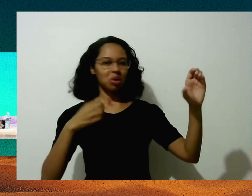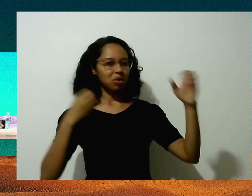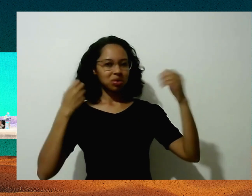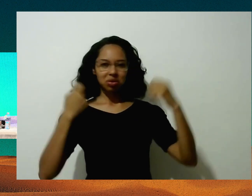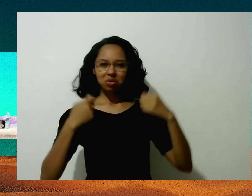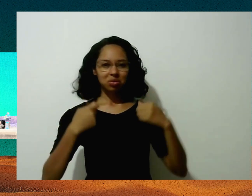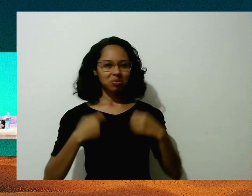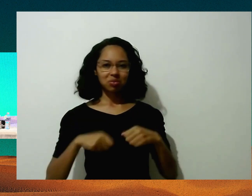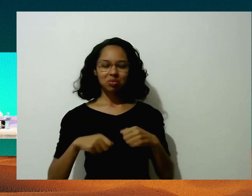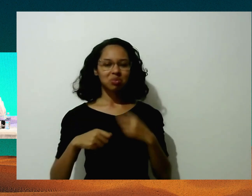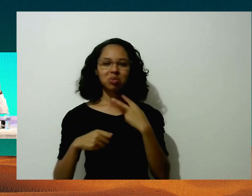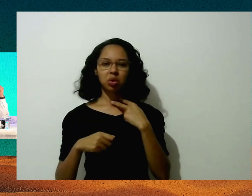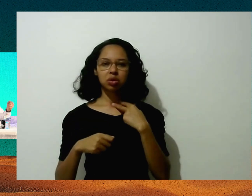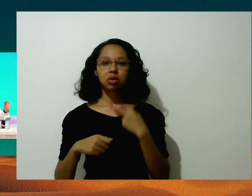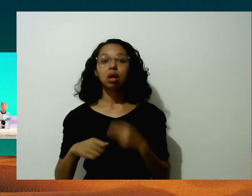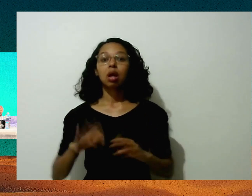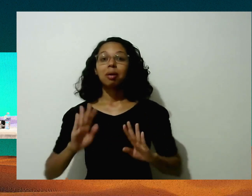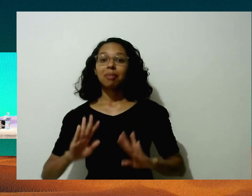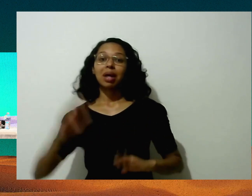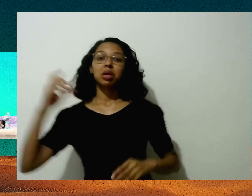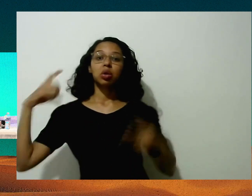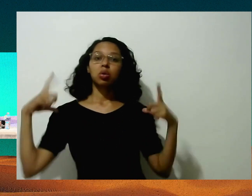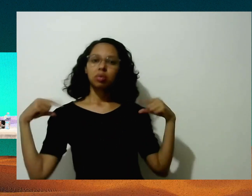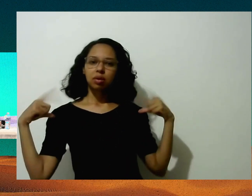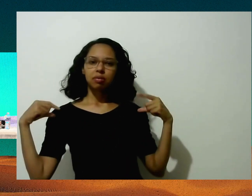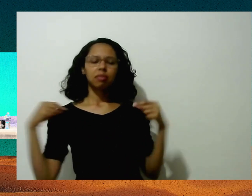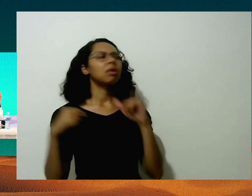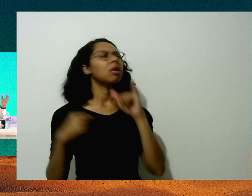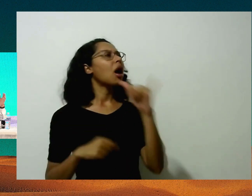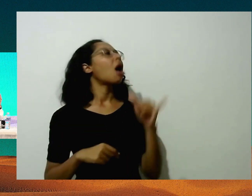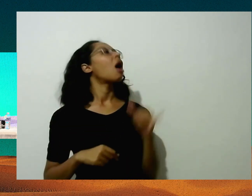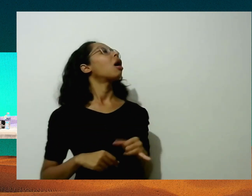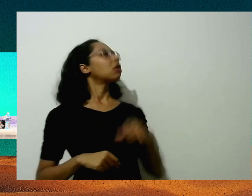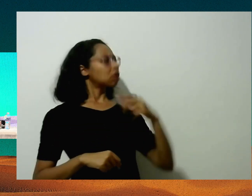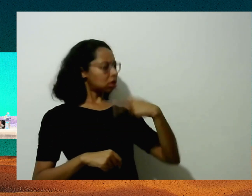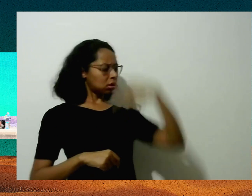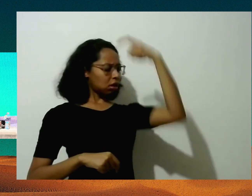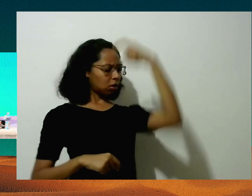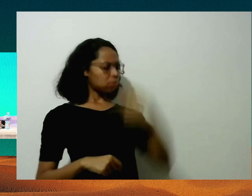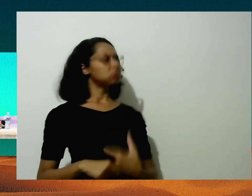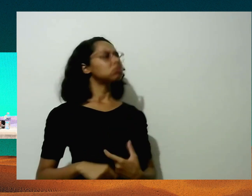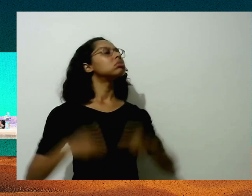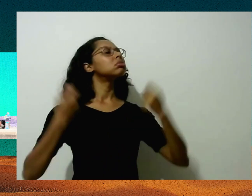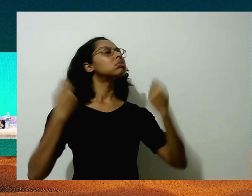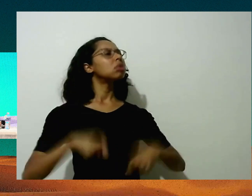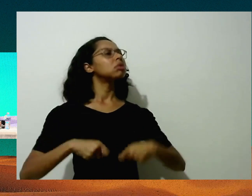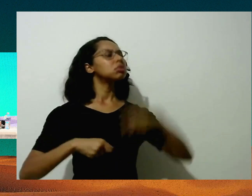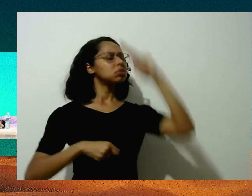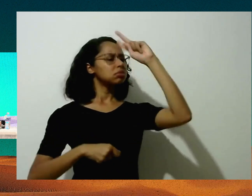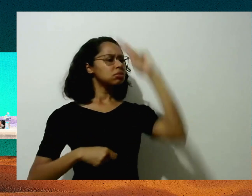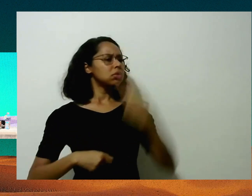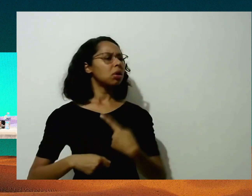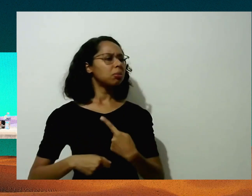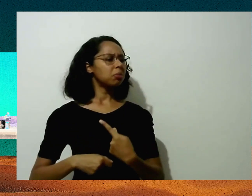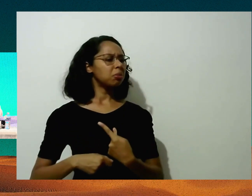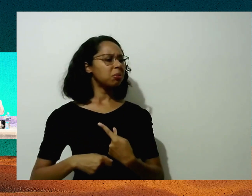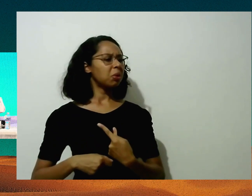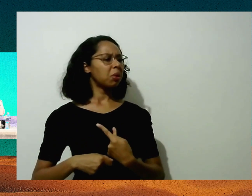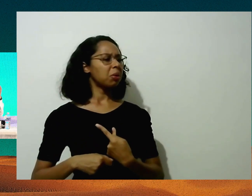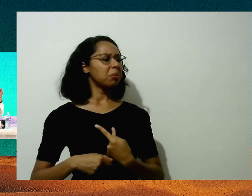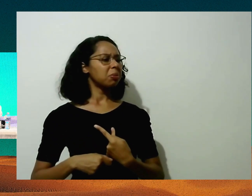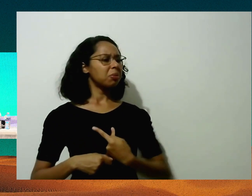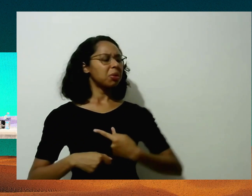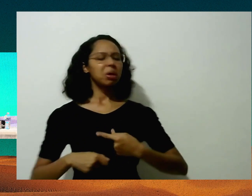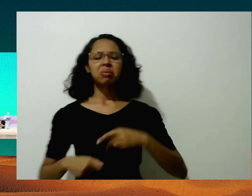posso. Lucifer says, I can't. Eu sou capaz. I am capable. Eu vou colocar você num cargo alto. I will give you a